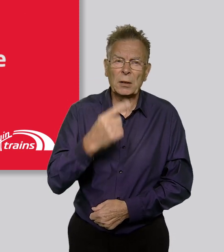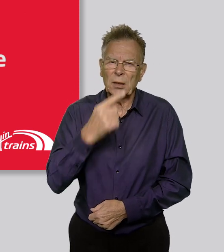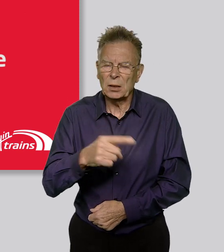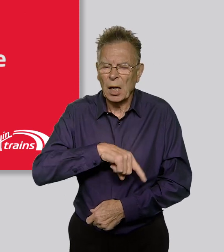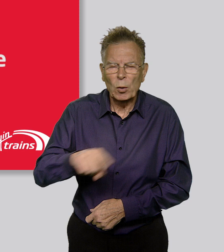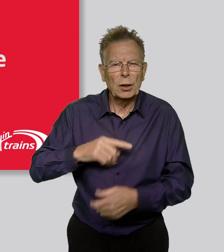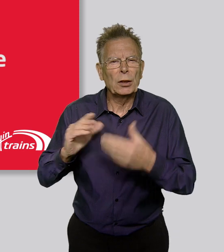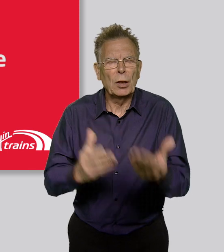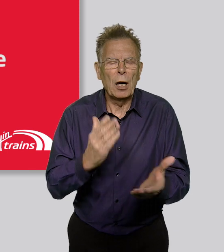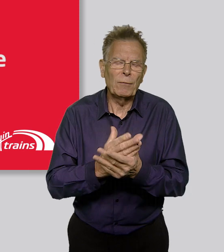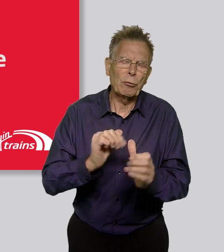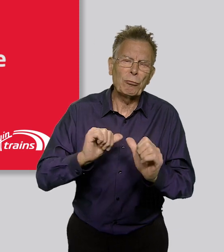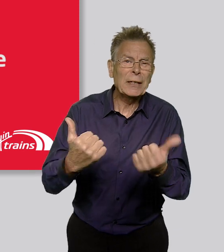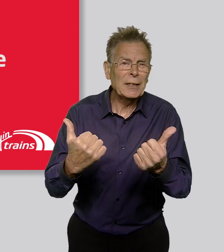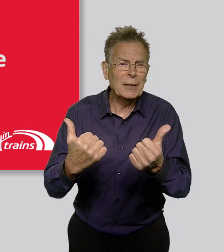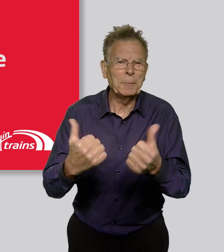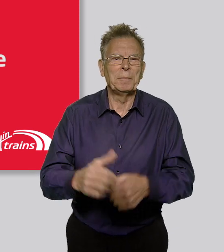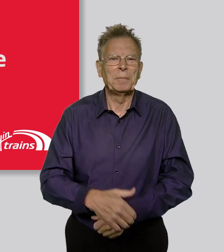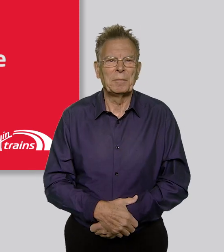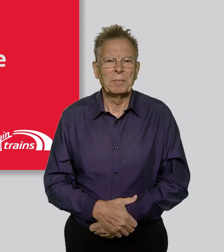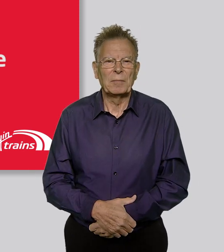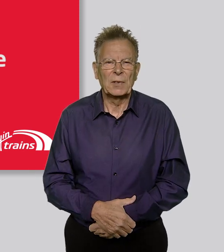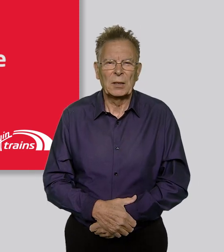83.5% of customers rated our service as great.